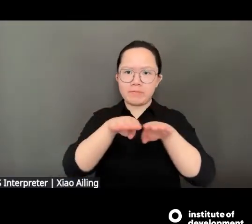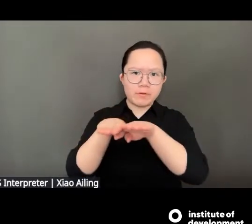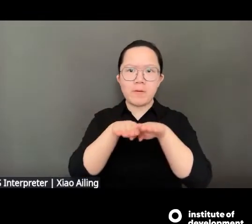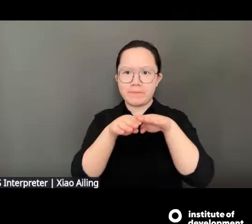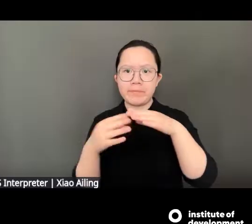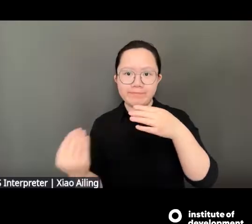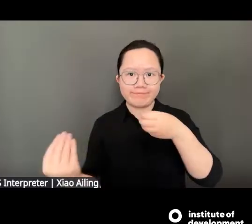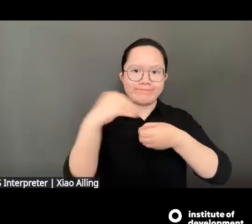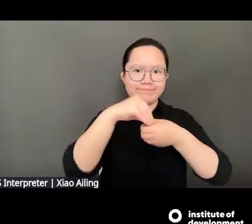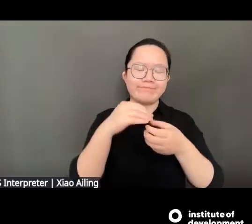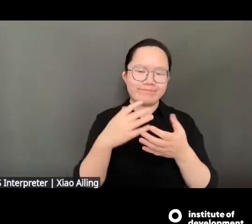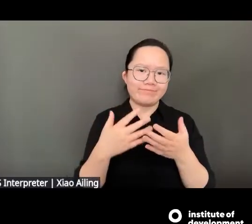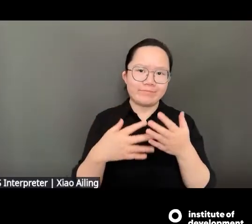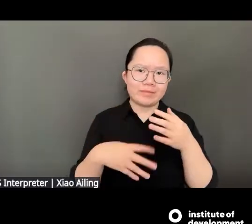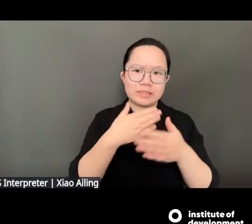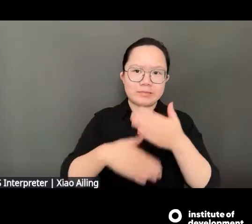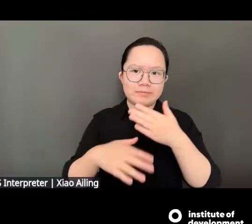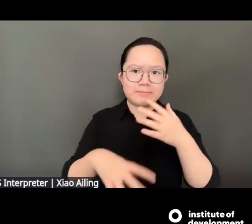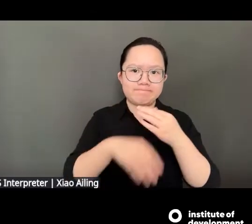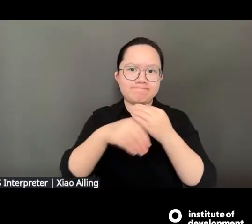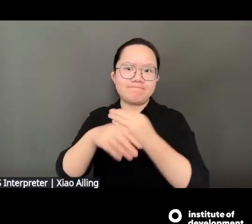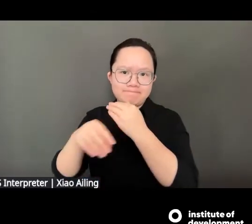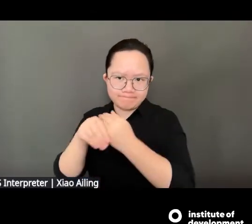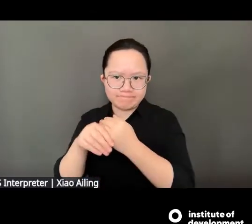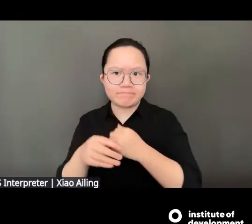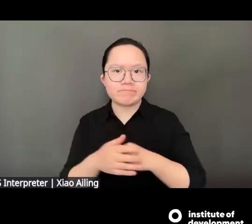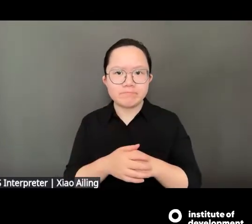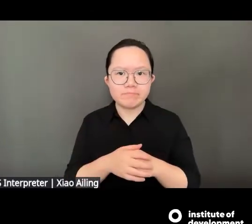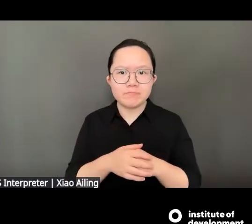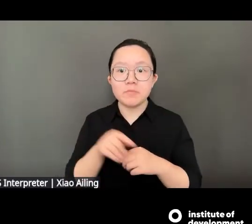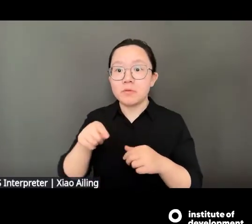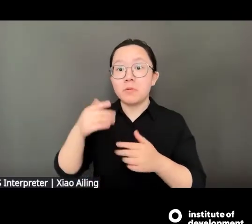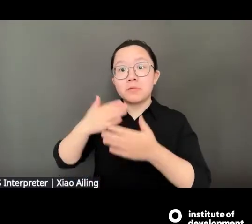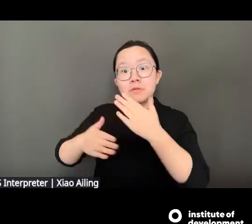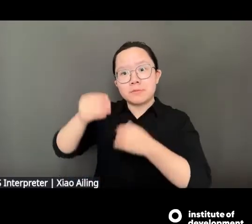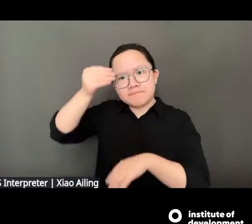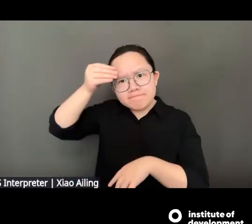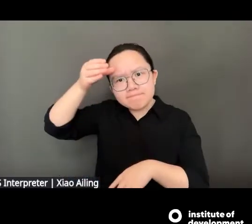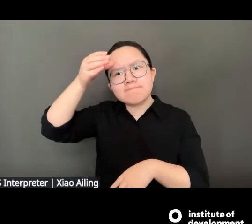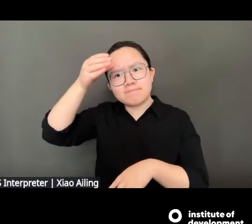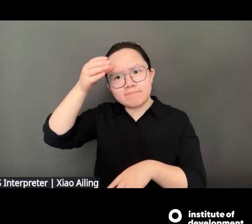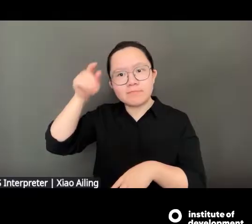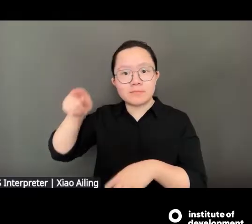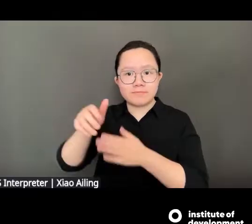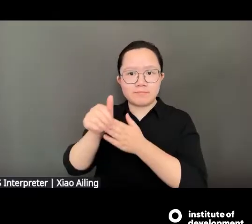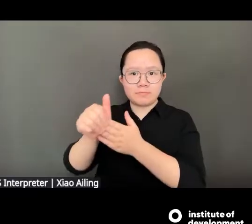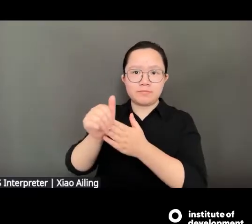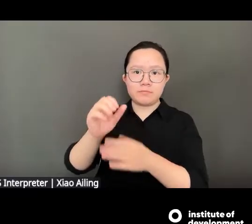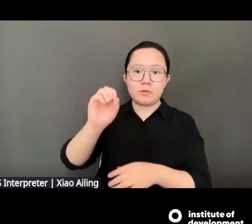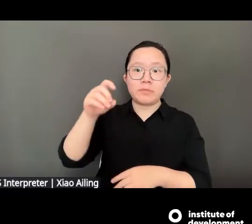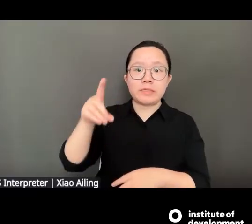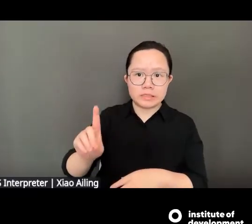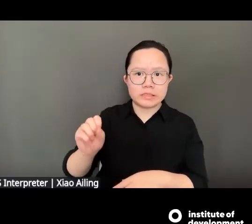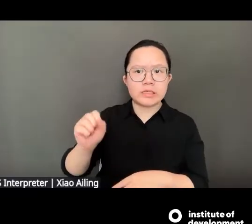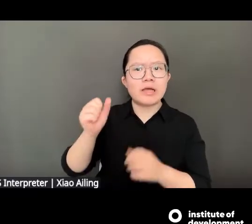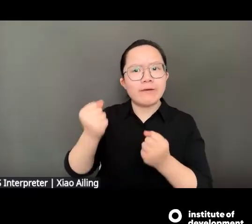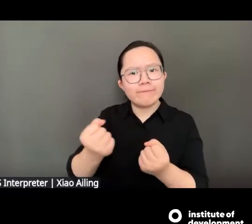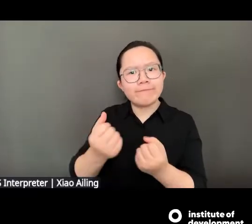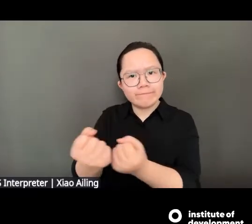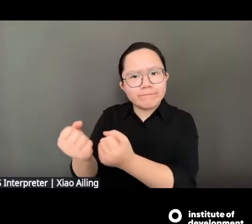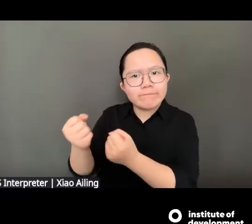over 20 years can be lost. When inclusion is treated sort of like a general